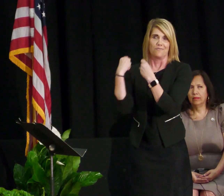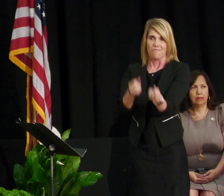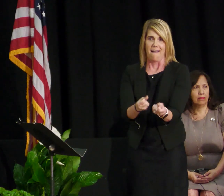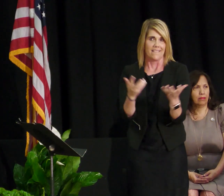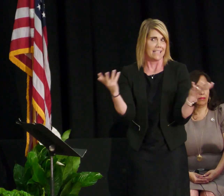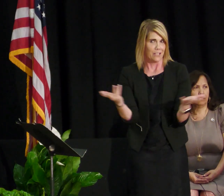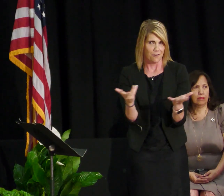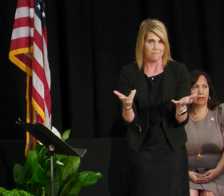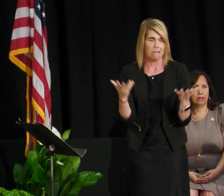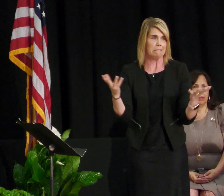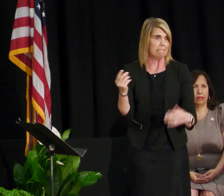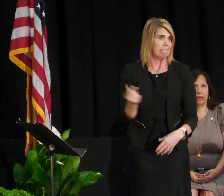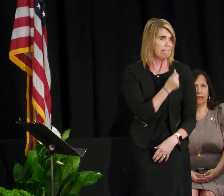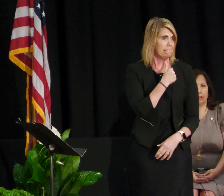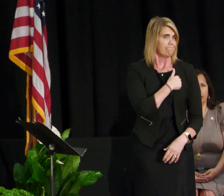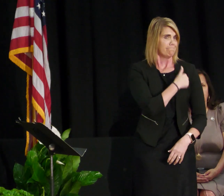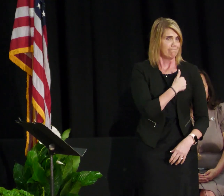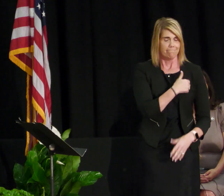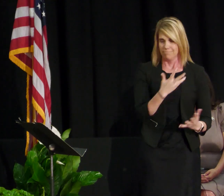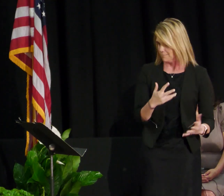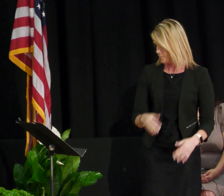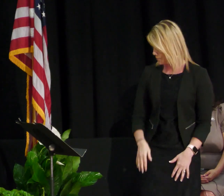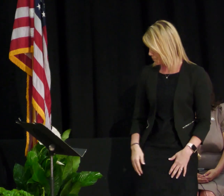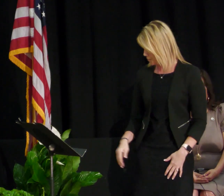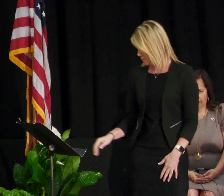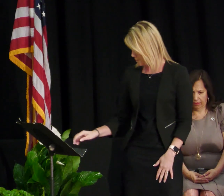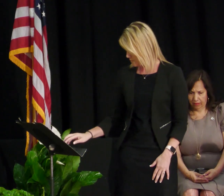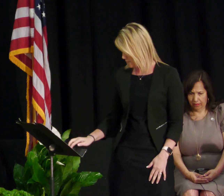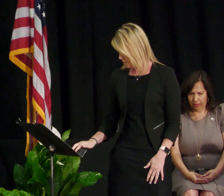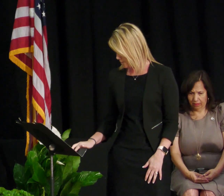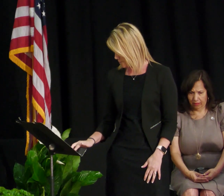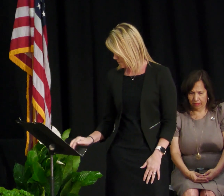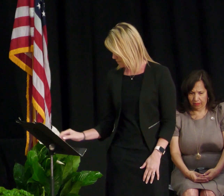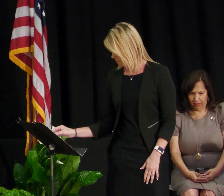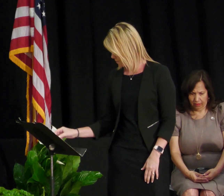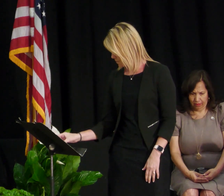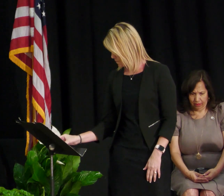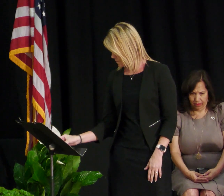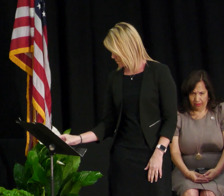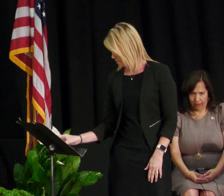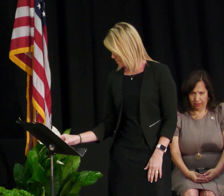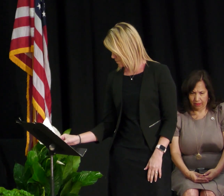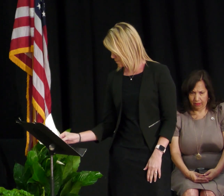that he had car problems on his drive here, so my apologies from him.